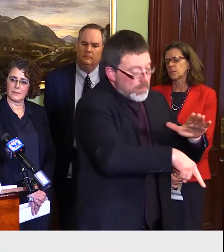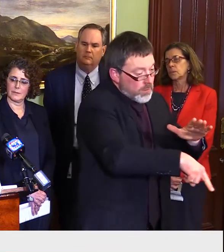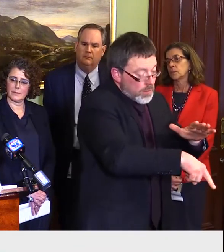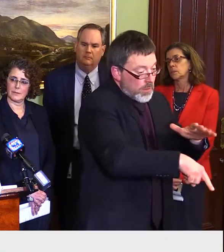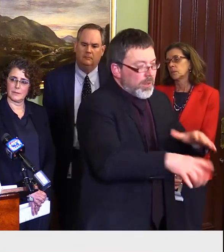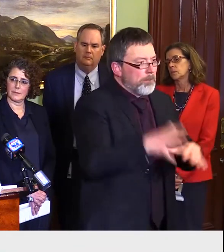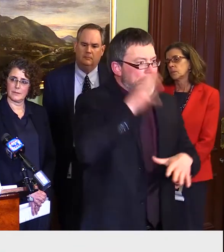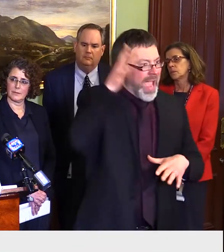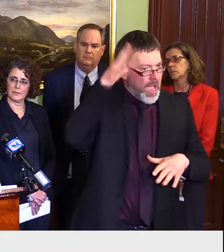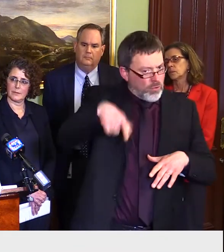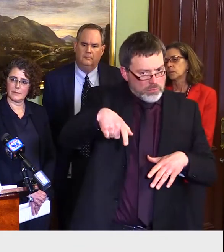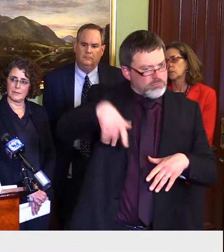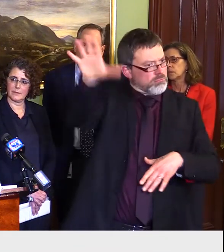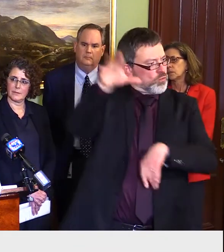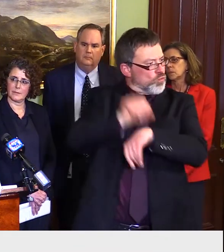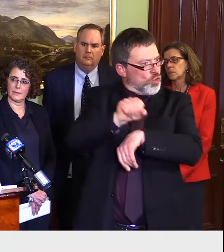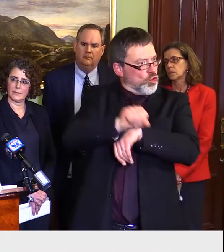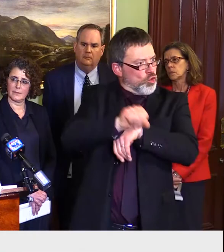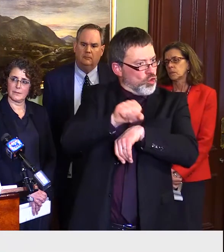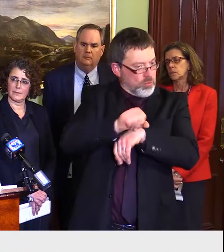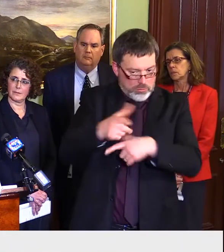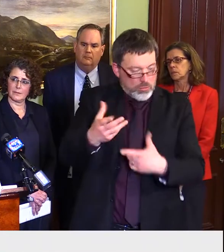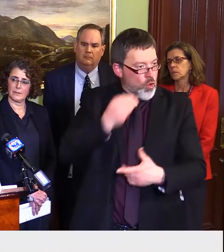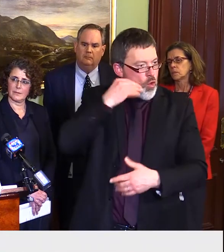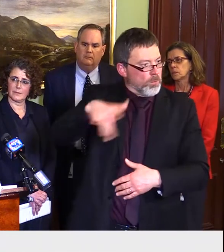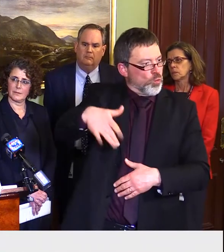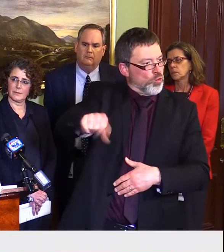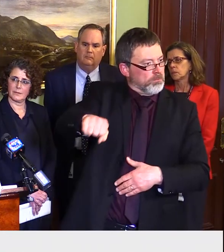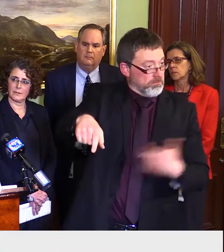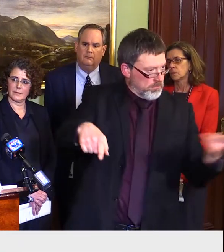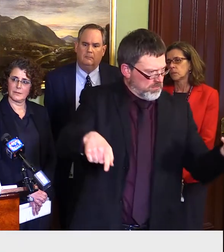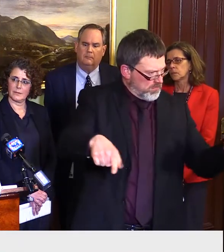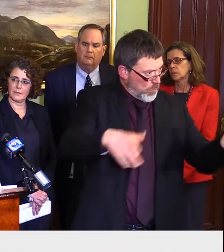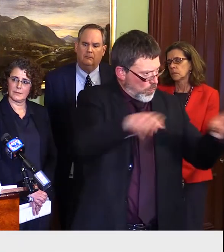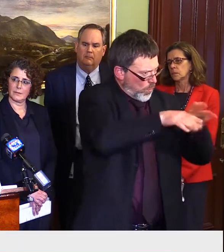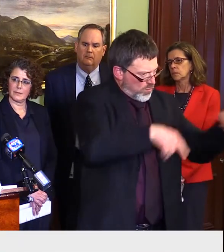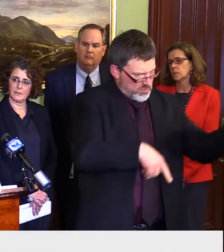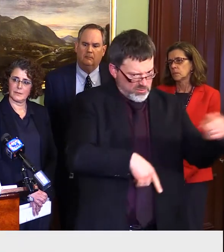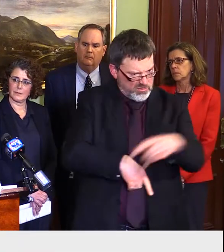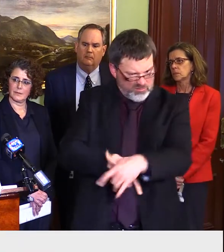work with the superintendents and communities. And to underscore,